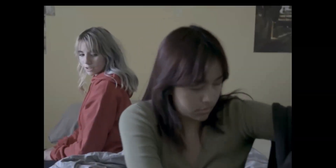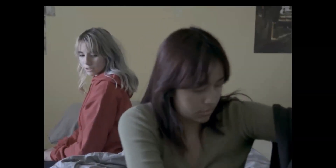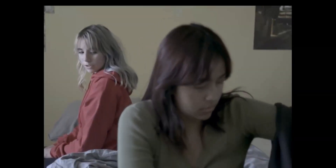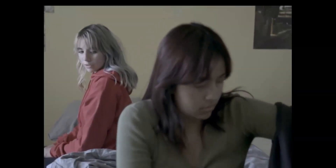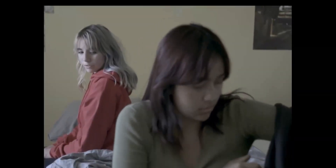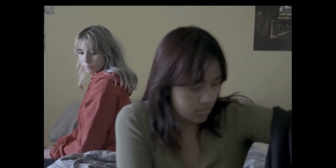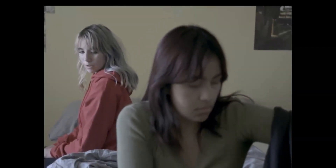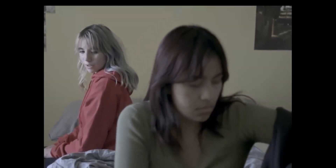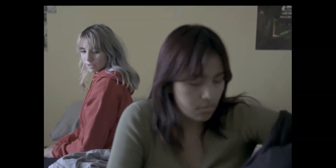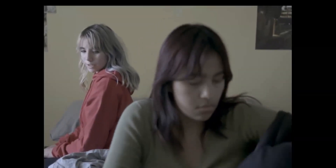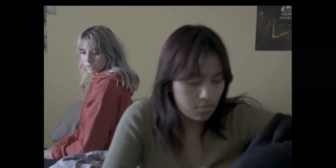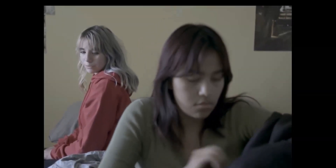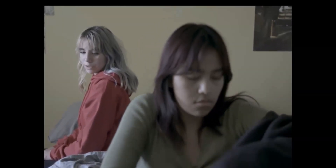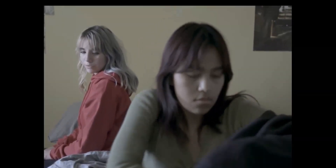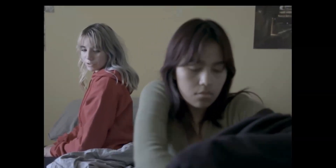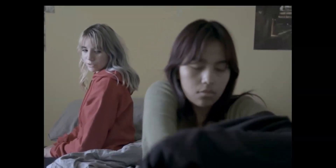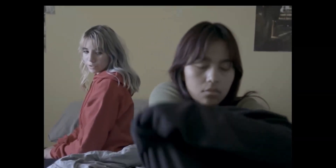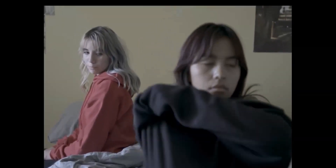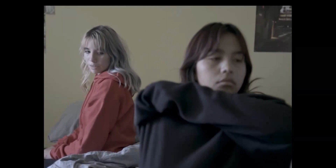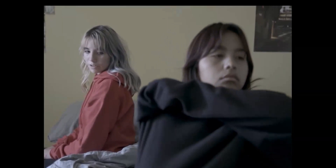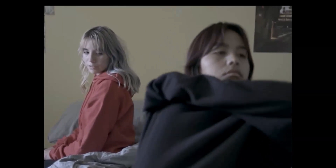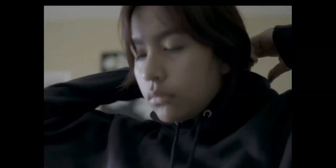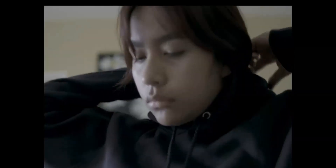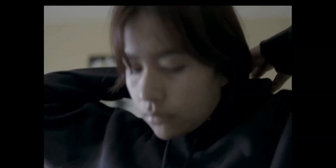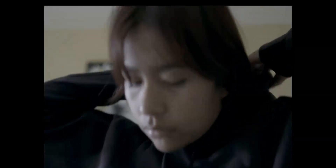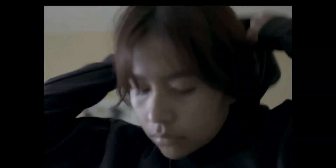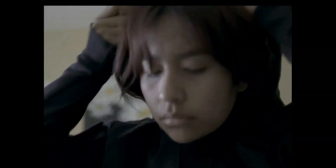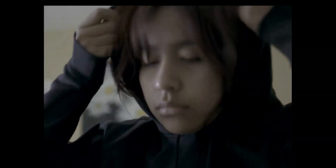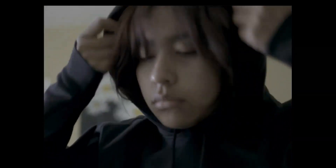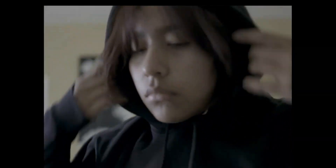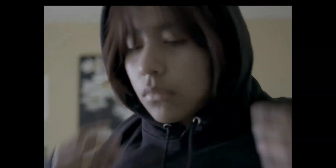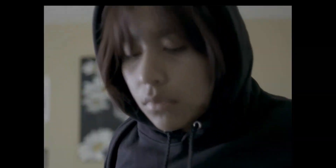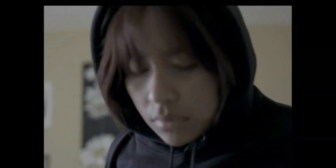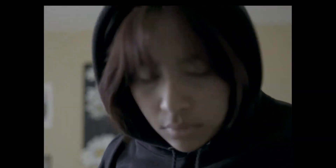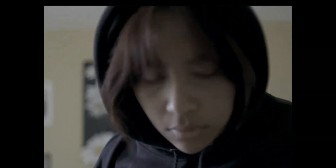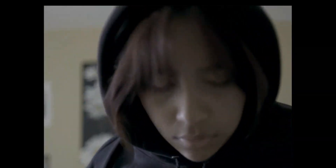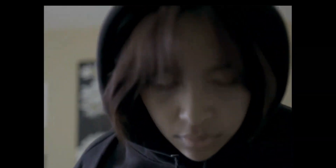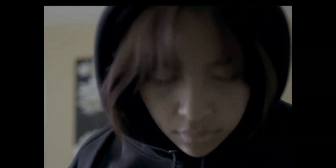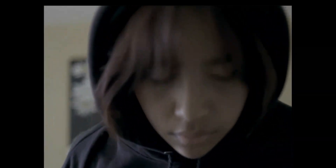She has scars all over her body that she won't even show her mother.